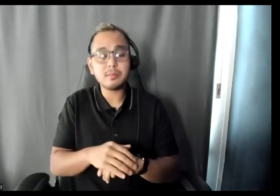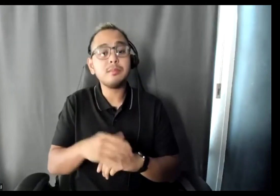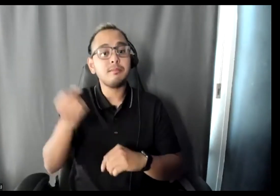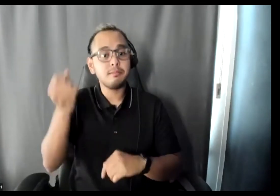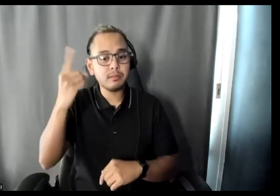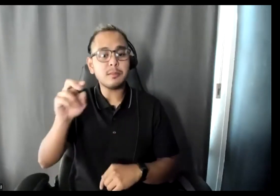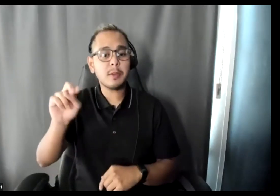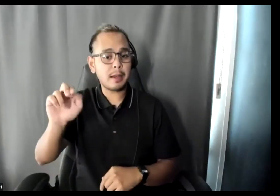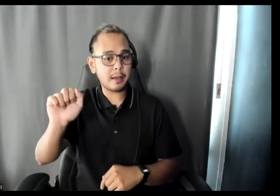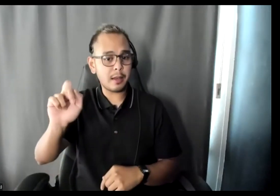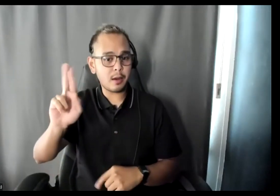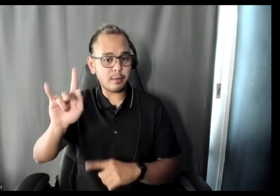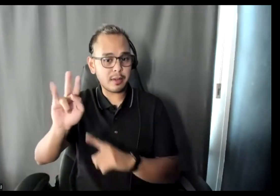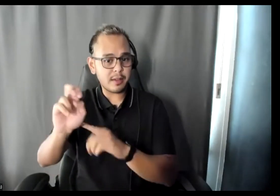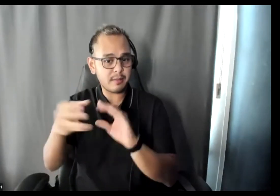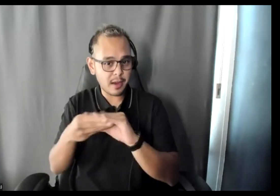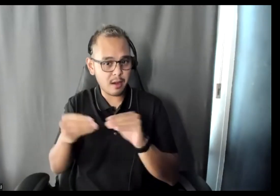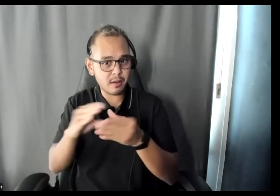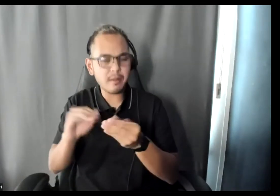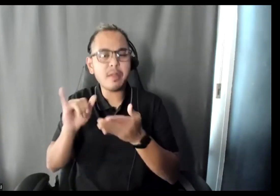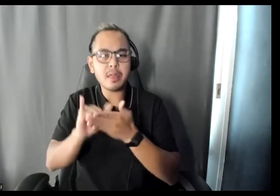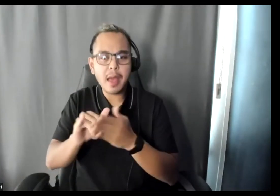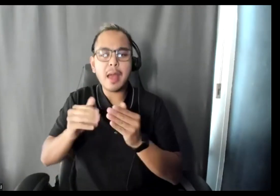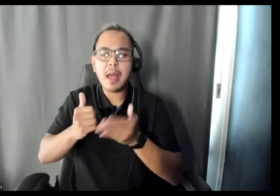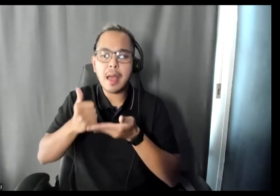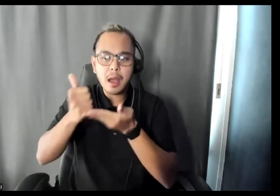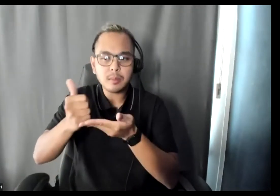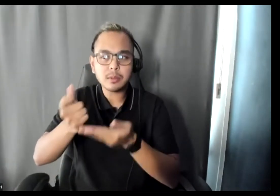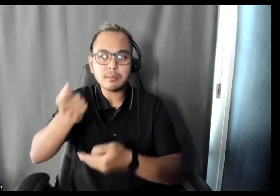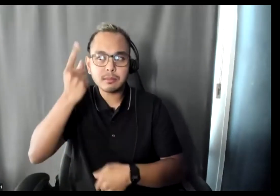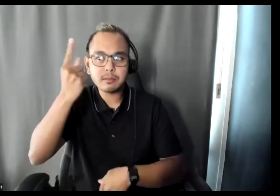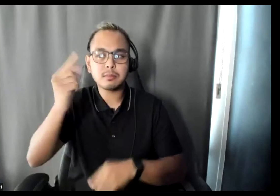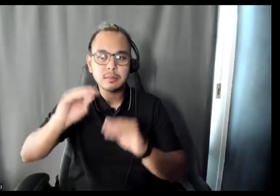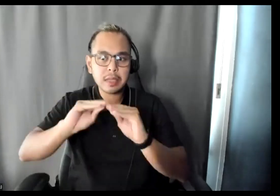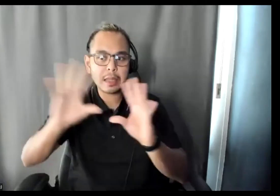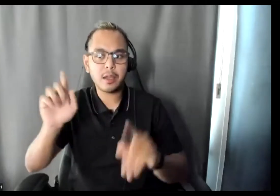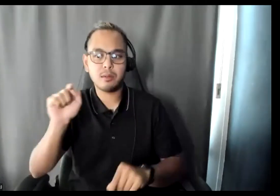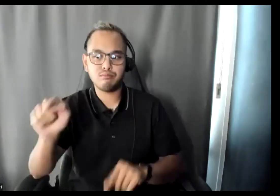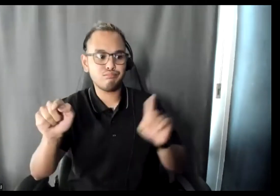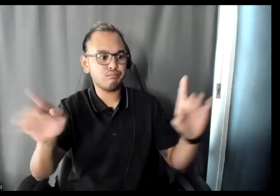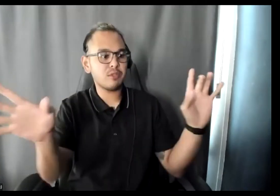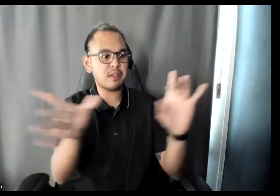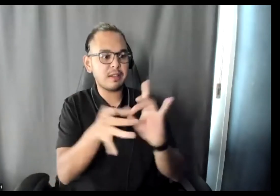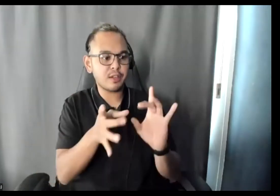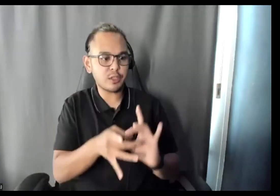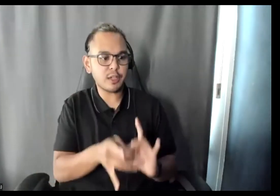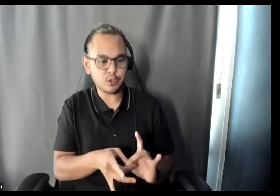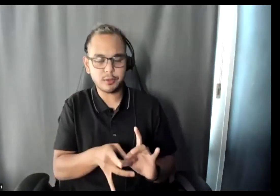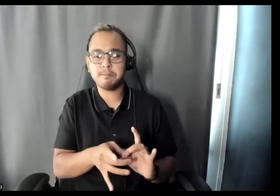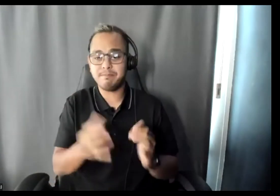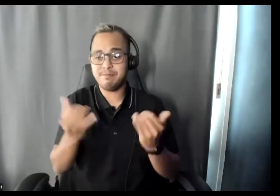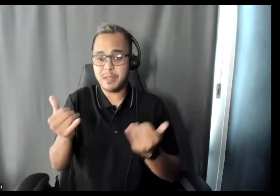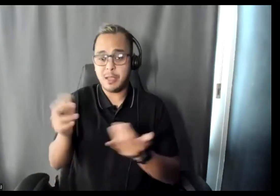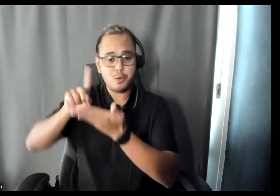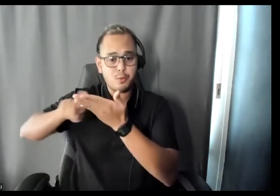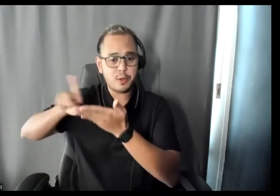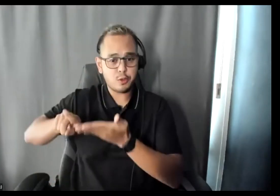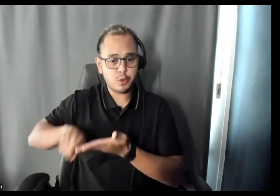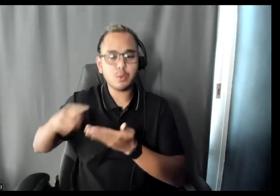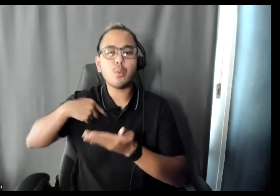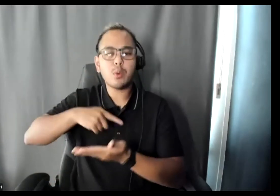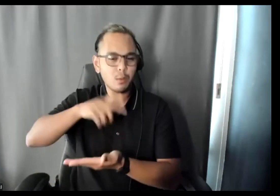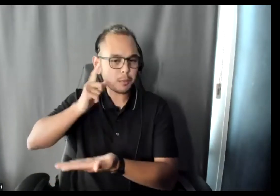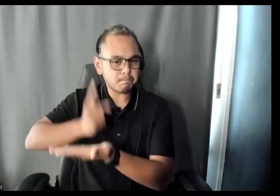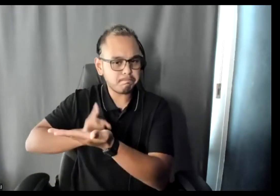into issues where otherwise they wouldn't see the connection. That's why the research that we're going to talk about today, and we've been talking about for the entire